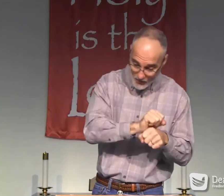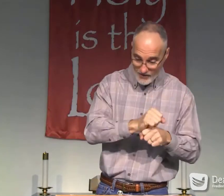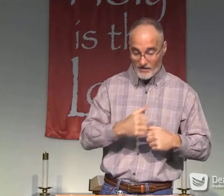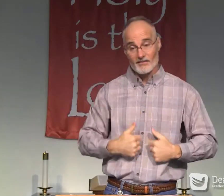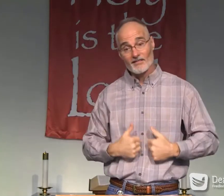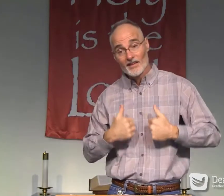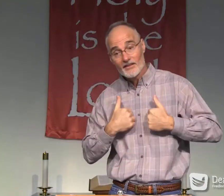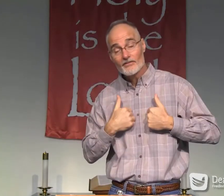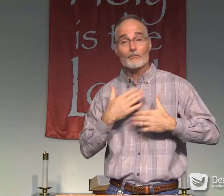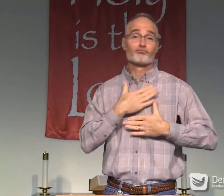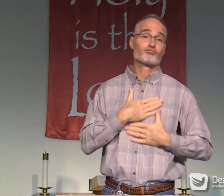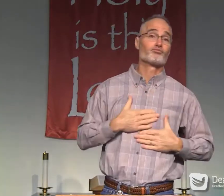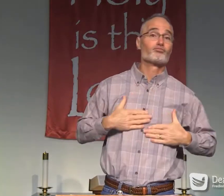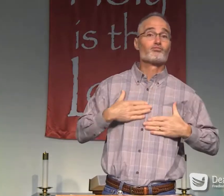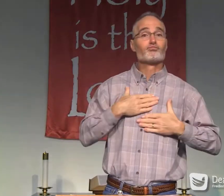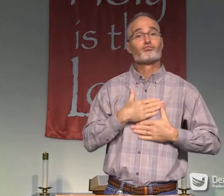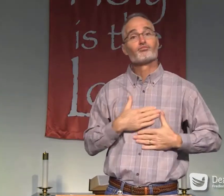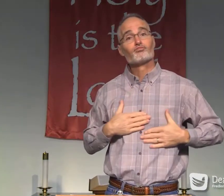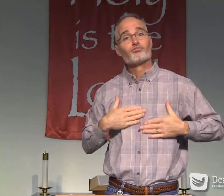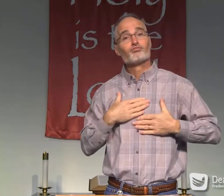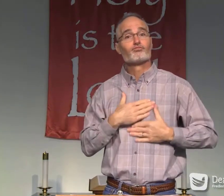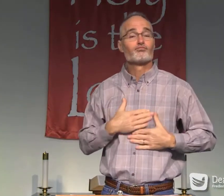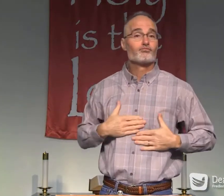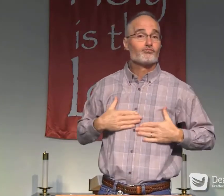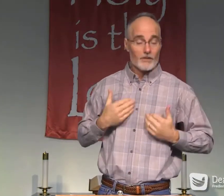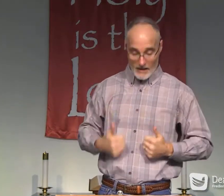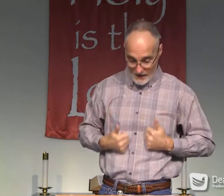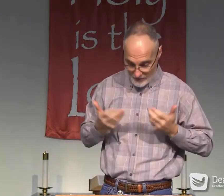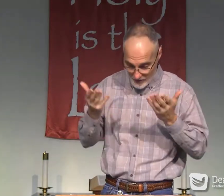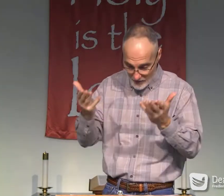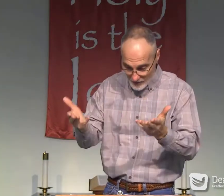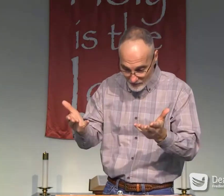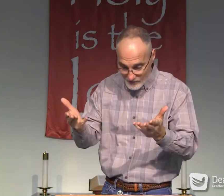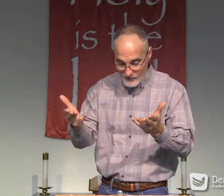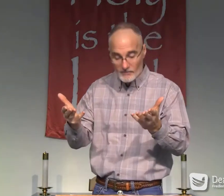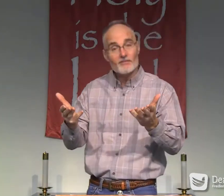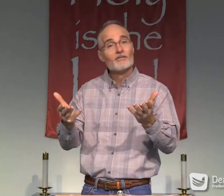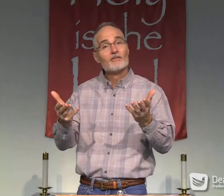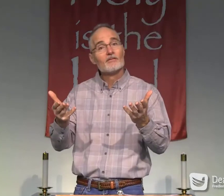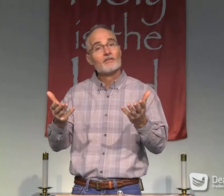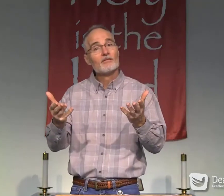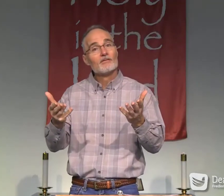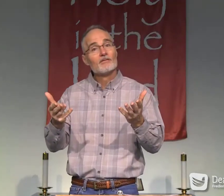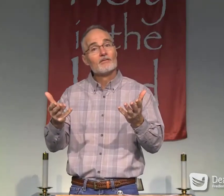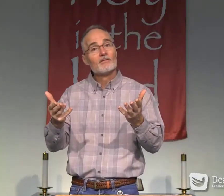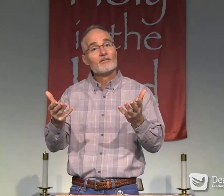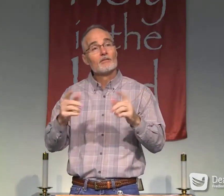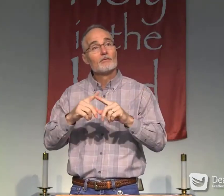You get in, you can work in the country, you can live there, you can enjoy life there.